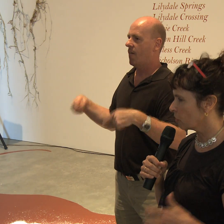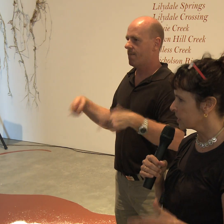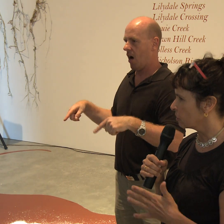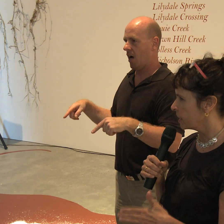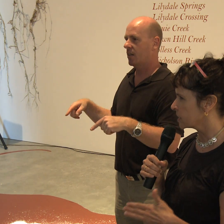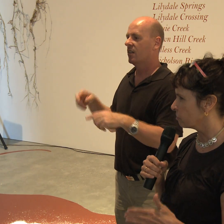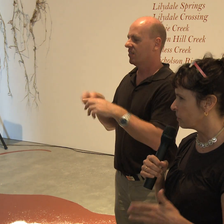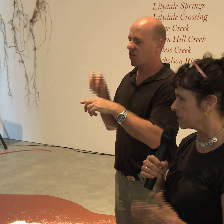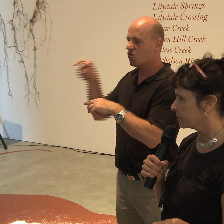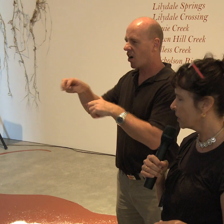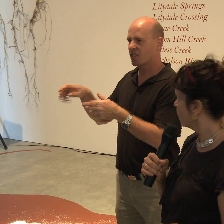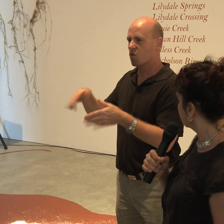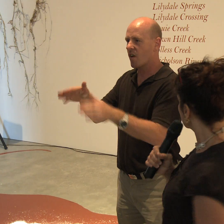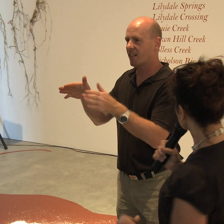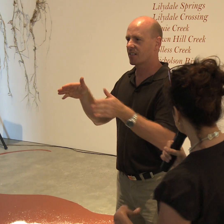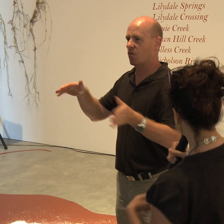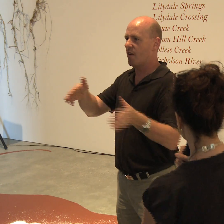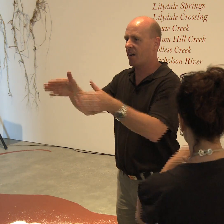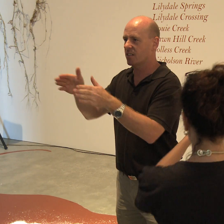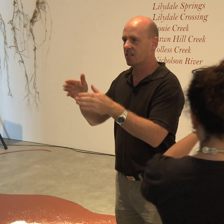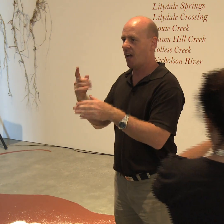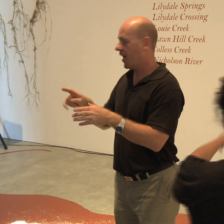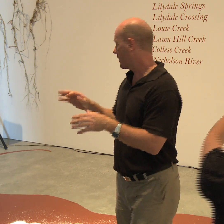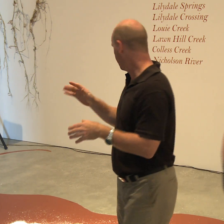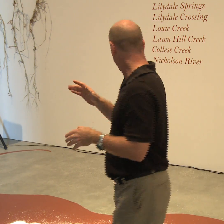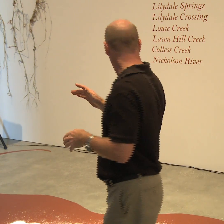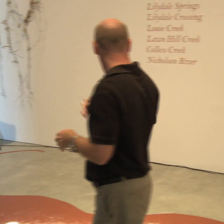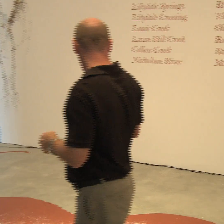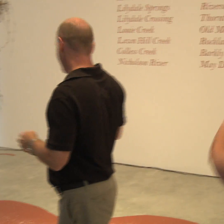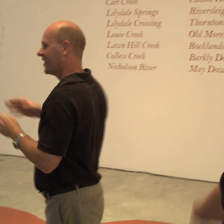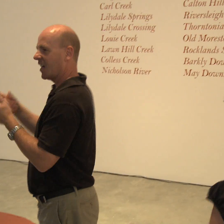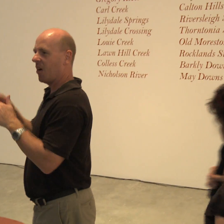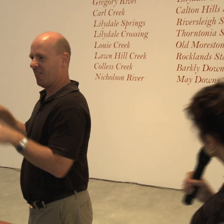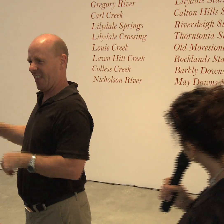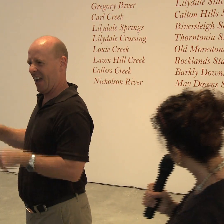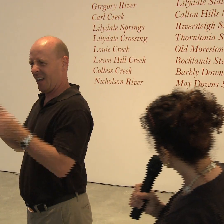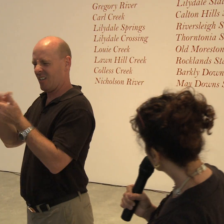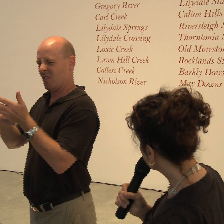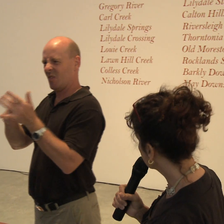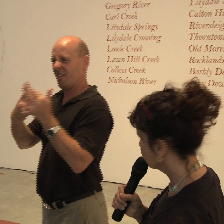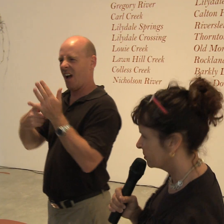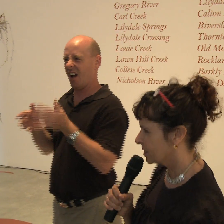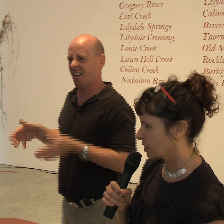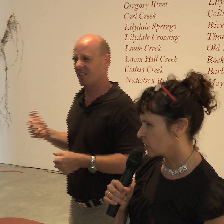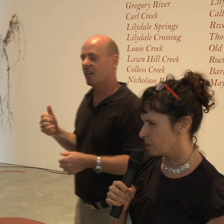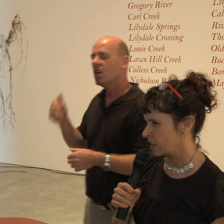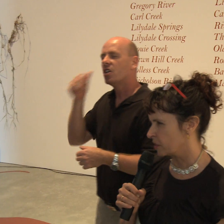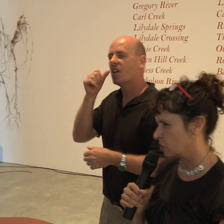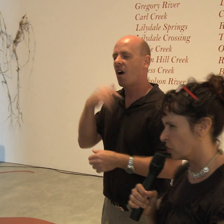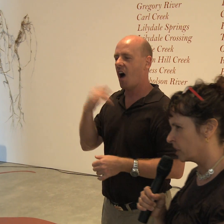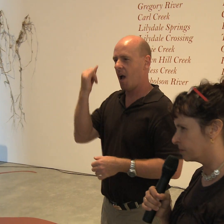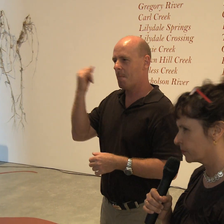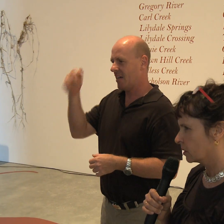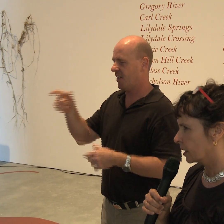they were crossing creeks and rivers. And so that's some of these ones here. And I just imagine